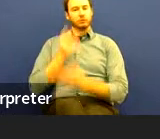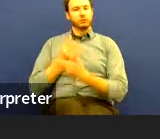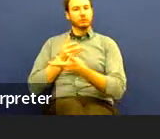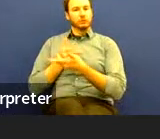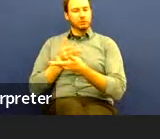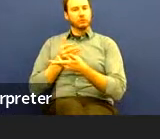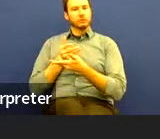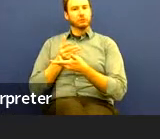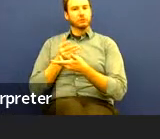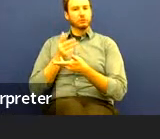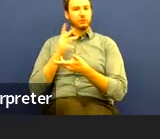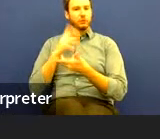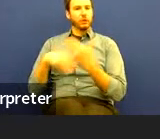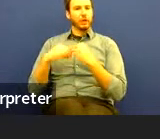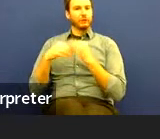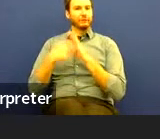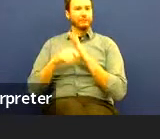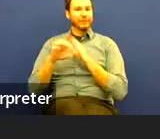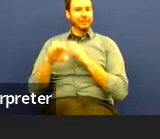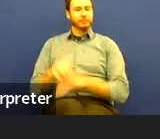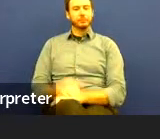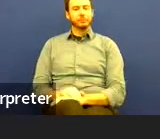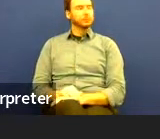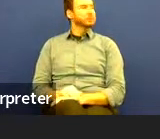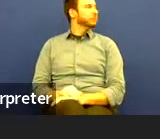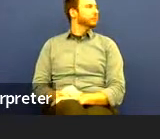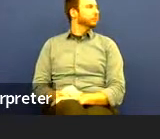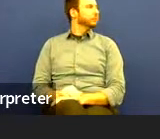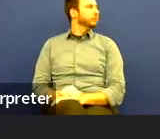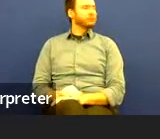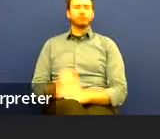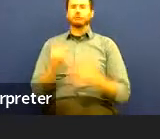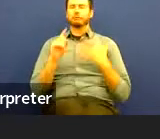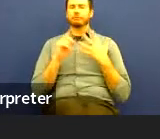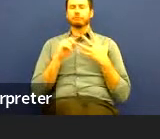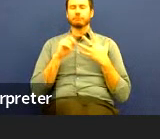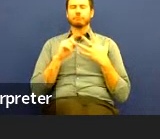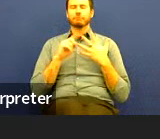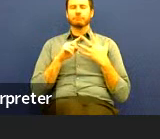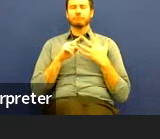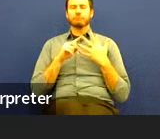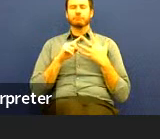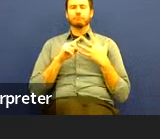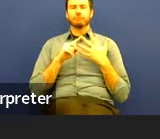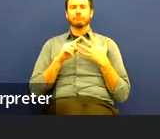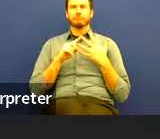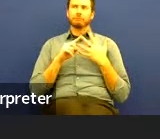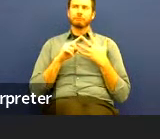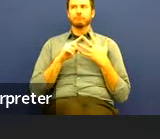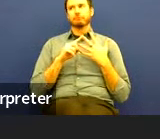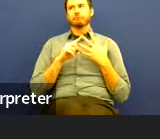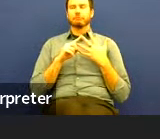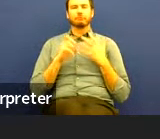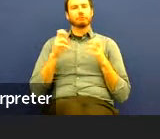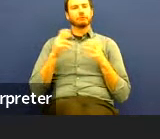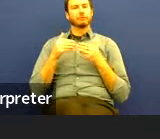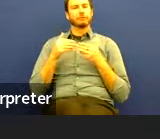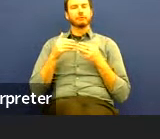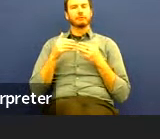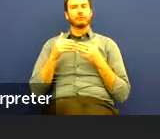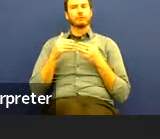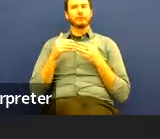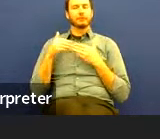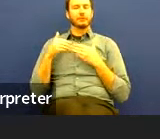for a little extra fee. So essentially this is, I'll call it a next